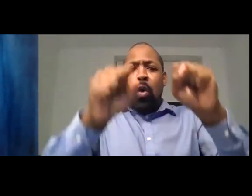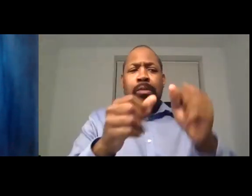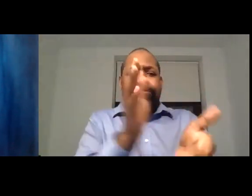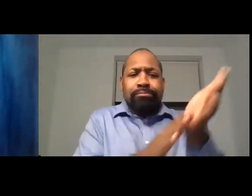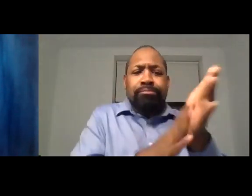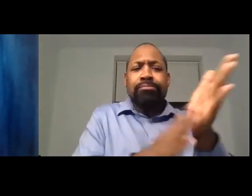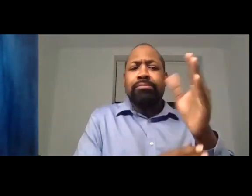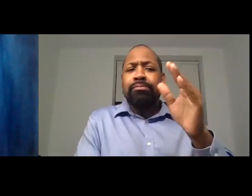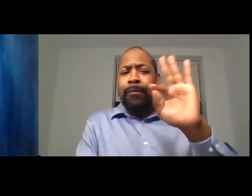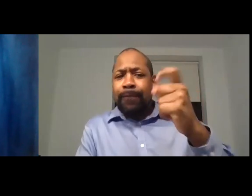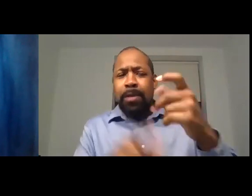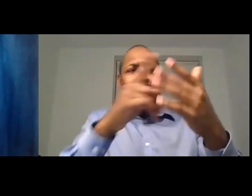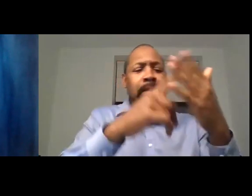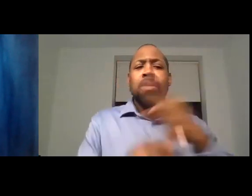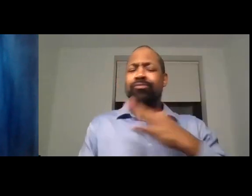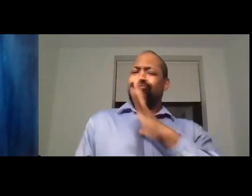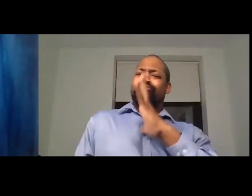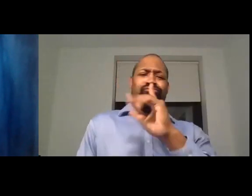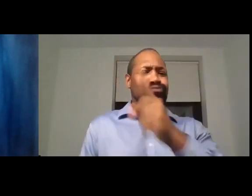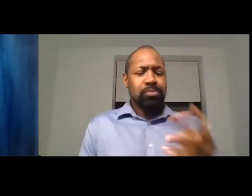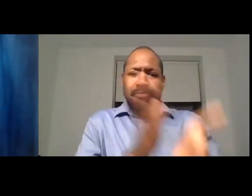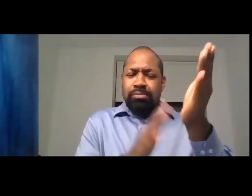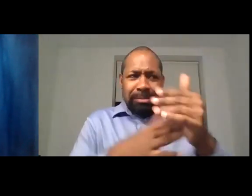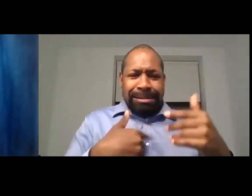So I had asked,